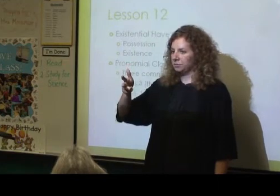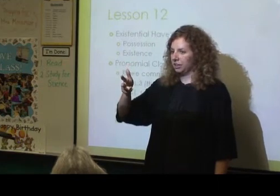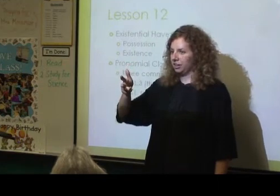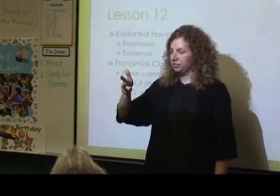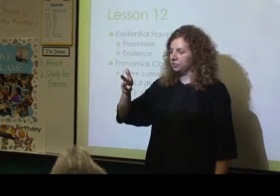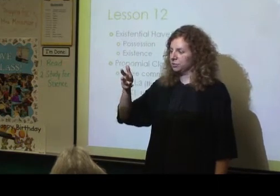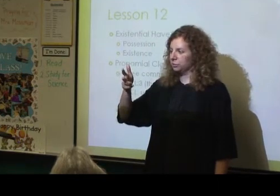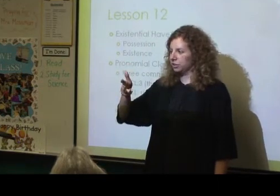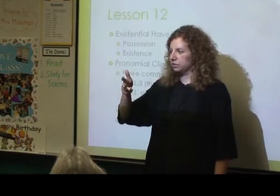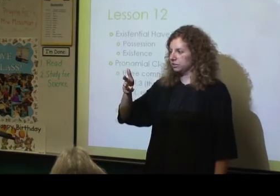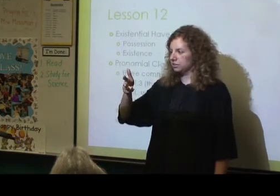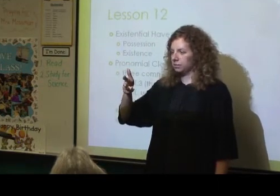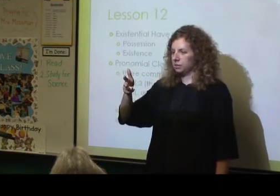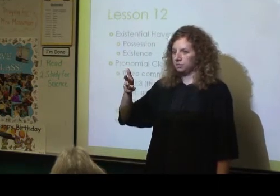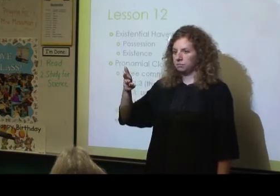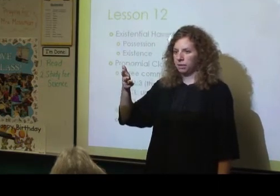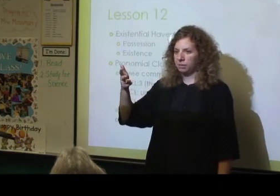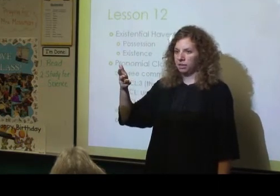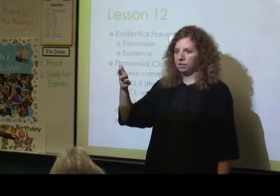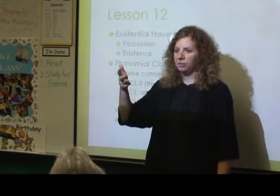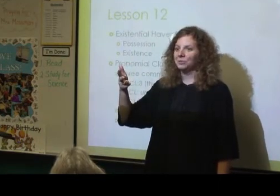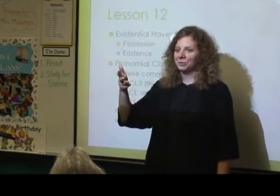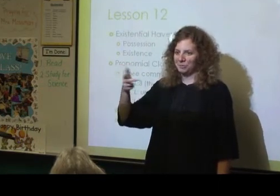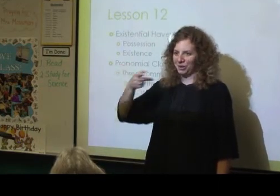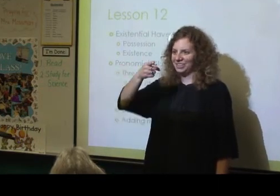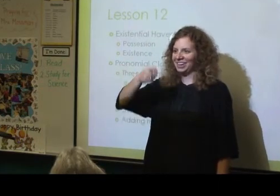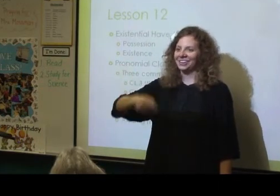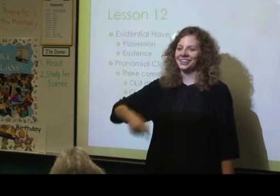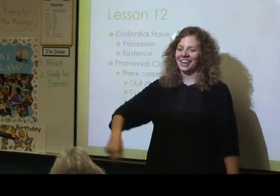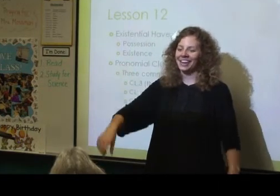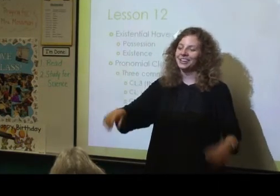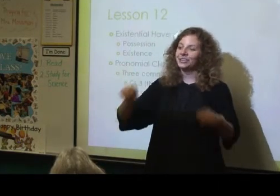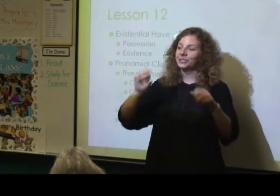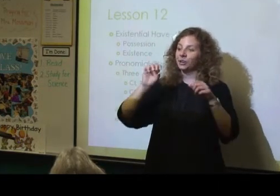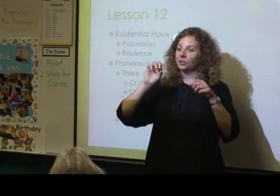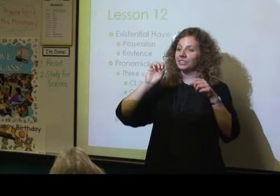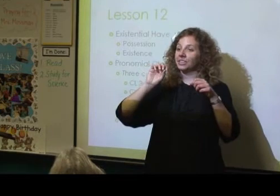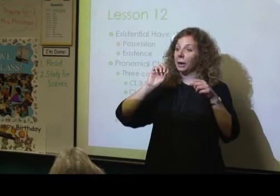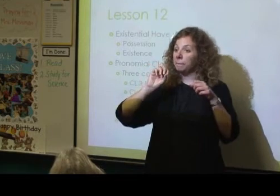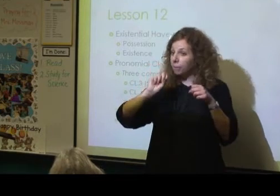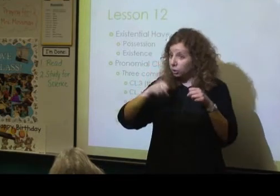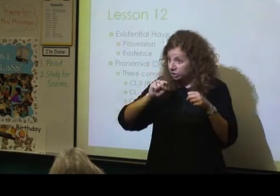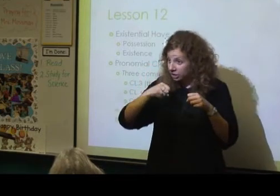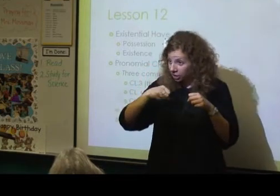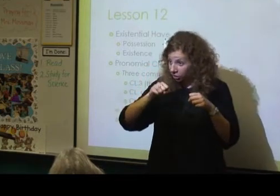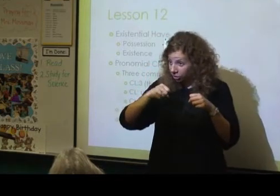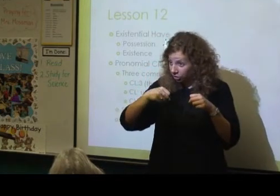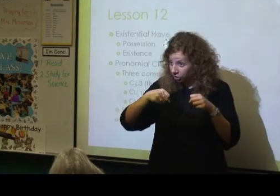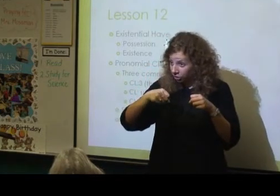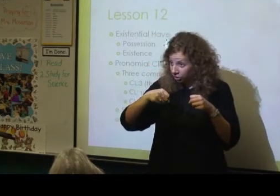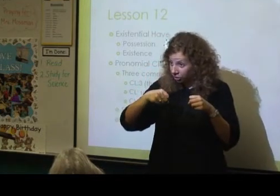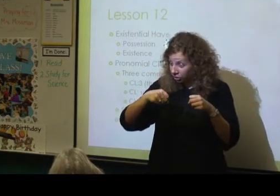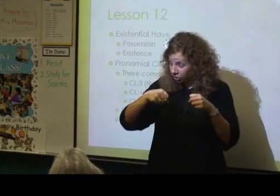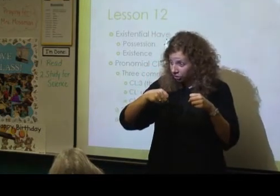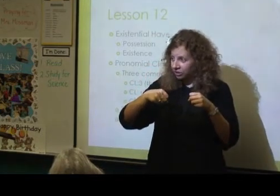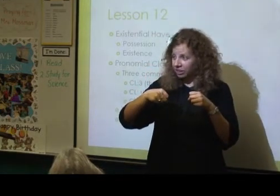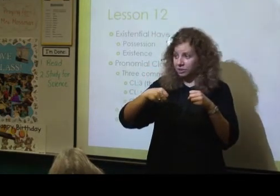something here. So what is this going to be? Maybe motorcycle. Okay, so you can say motorcycle. Okay,